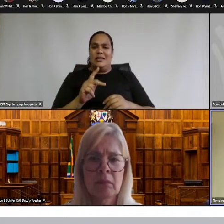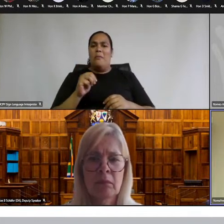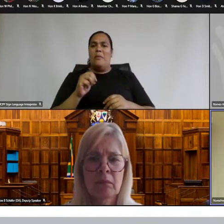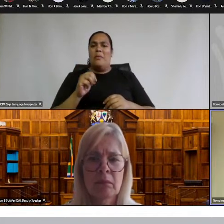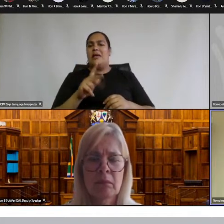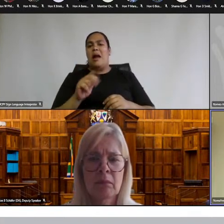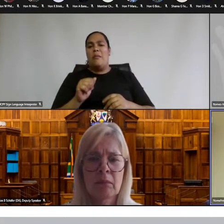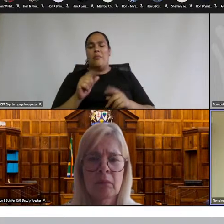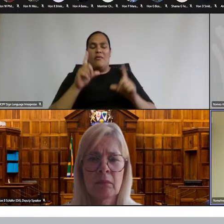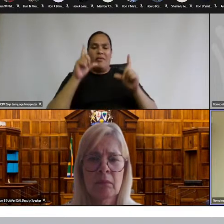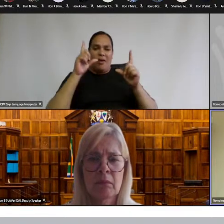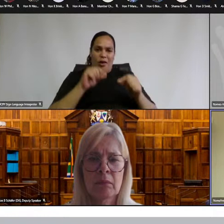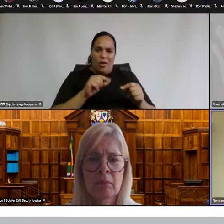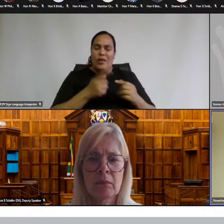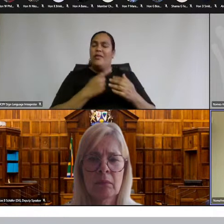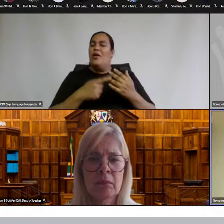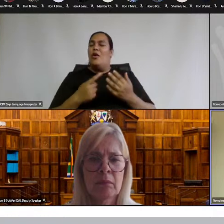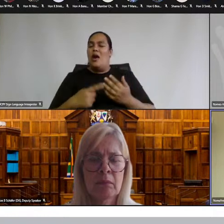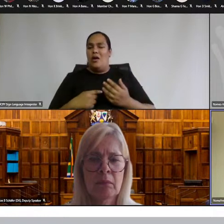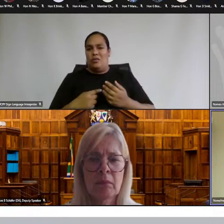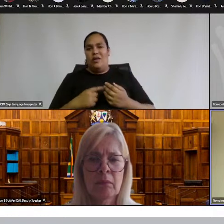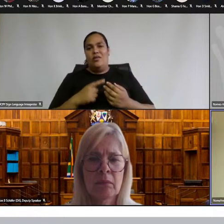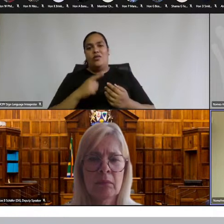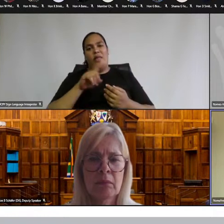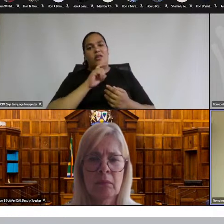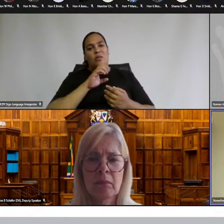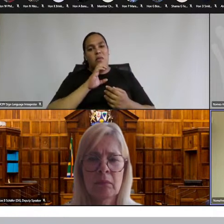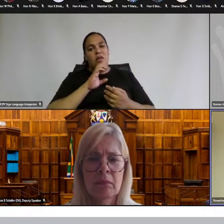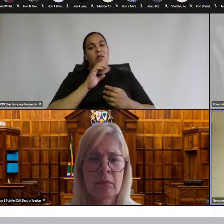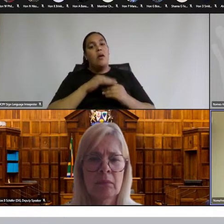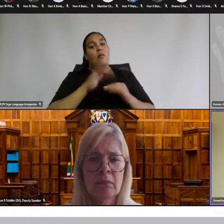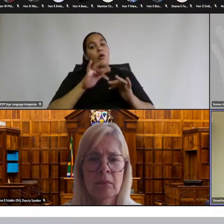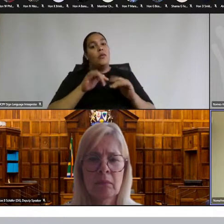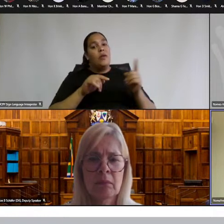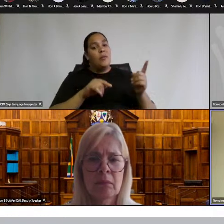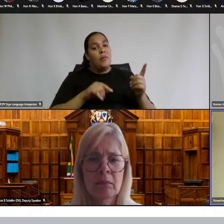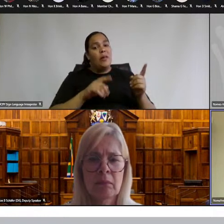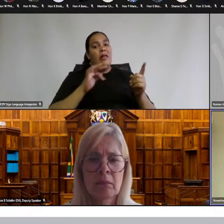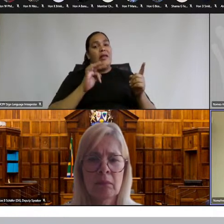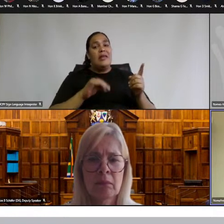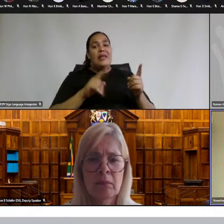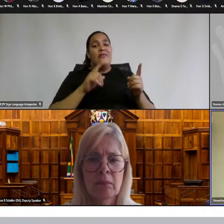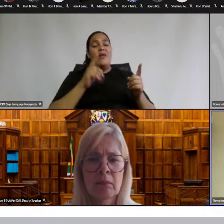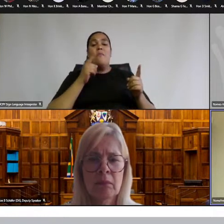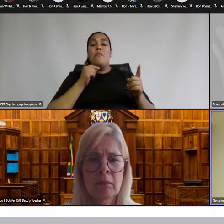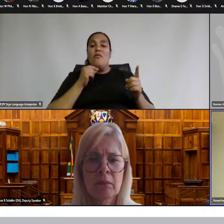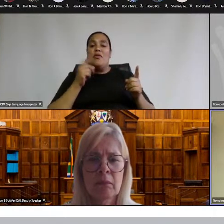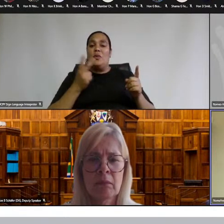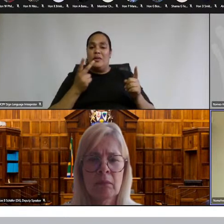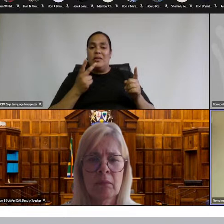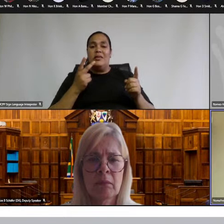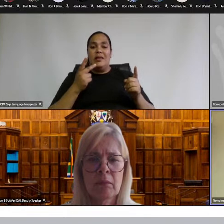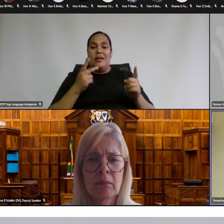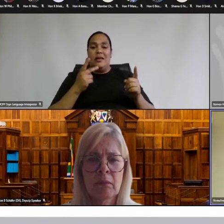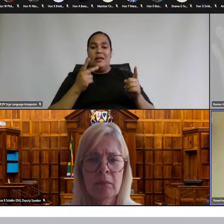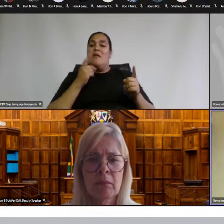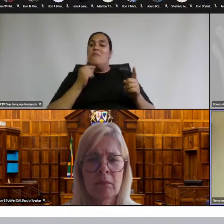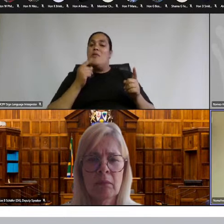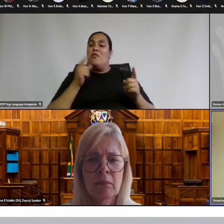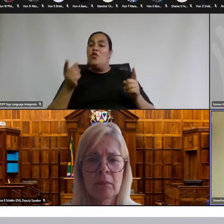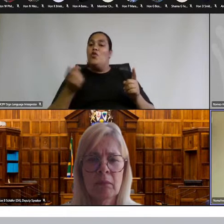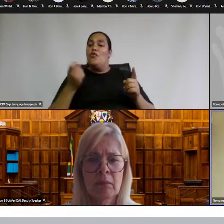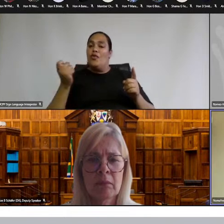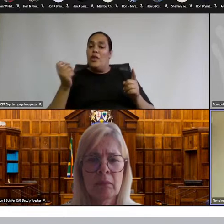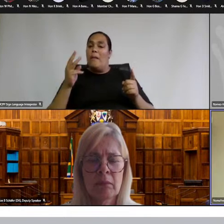your eyes, and then you can count. Therefore, it means that most of those people were in Beaufort West, yes, member bands in Beaufort, where you're coming